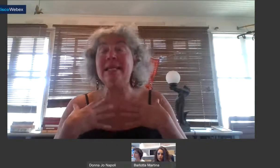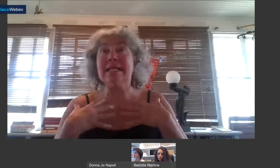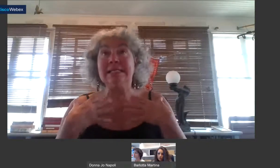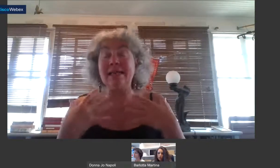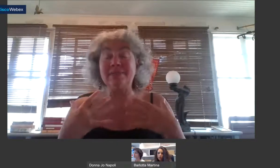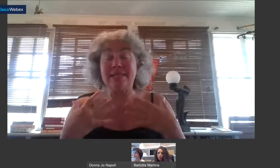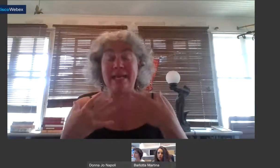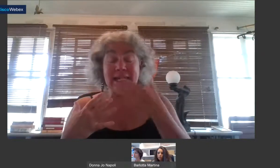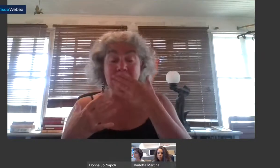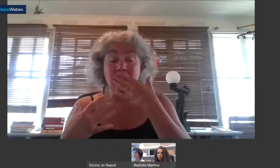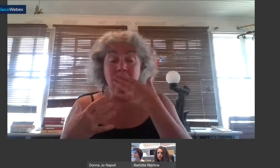a deaf setting,